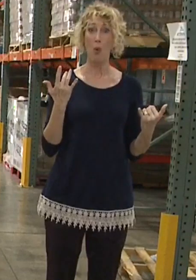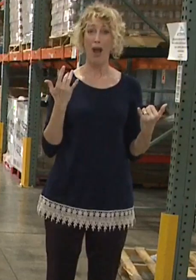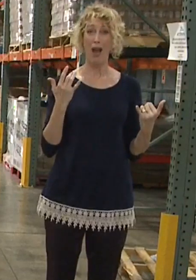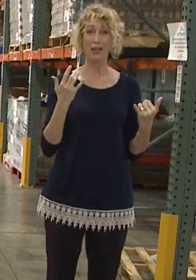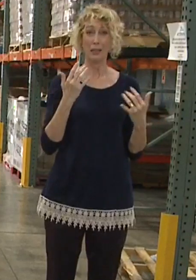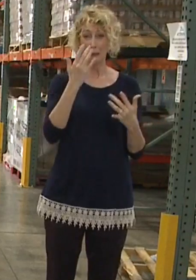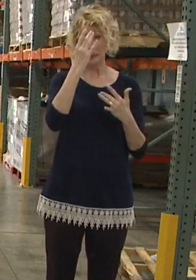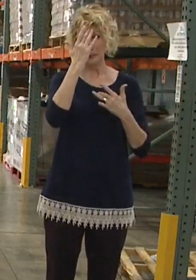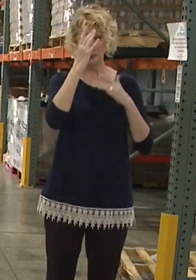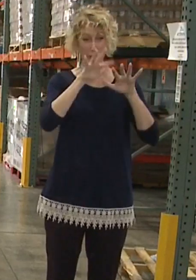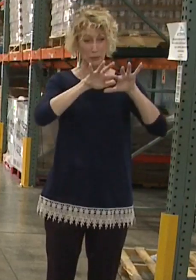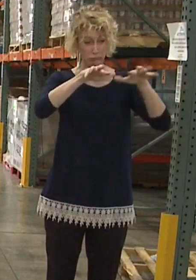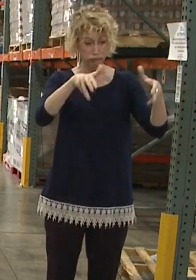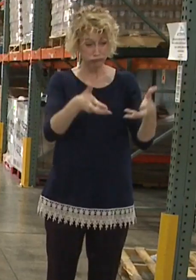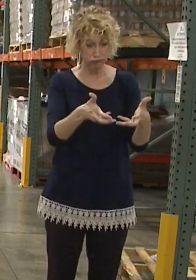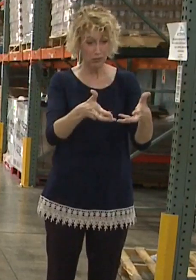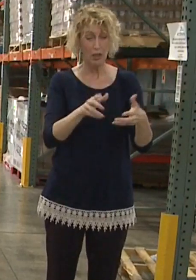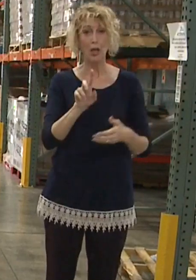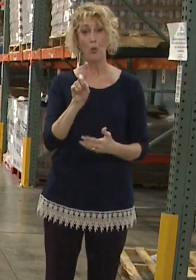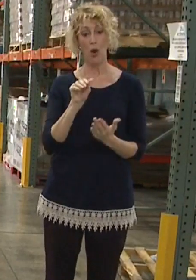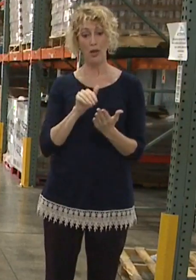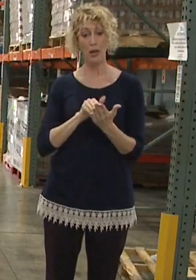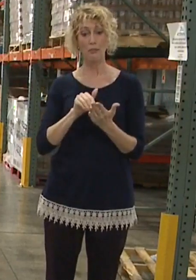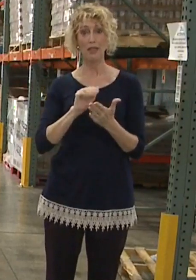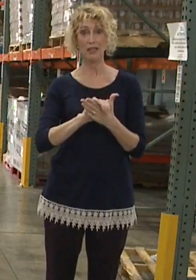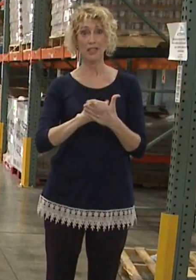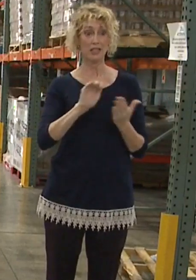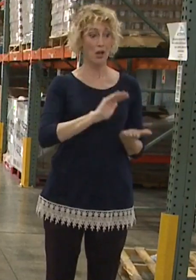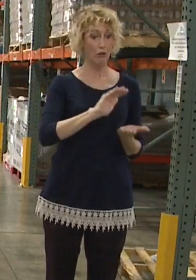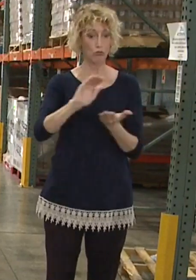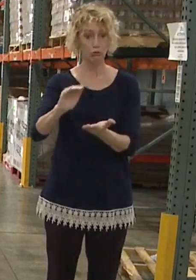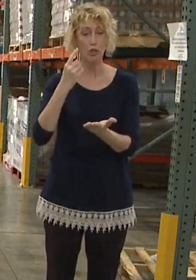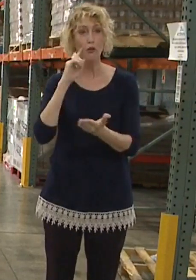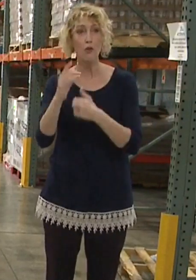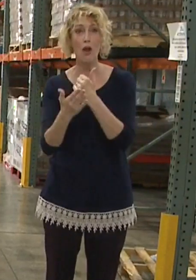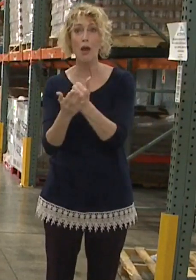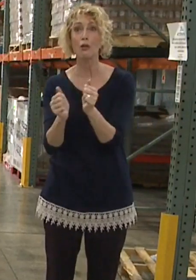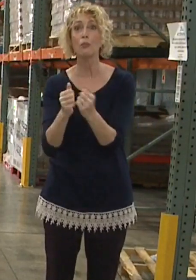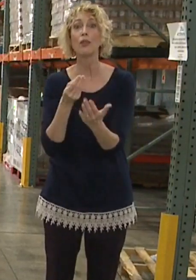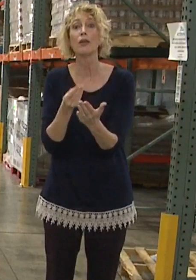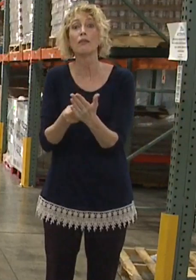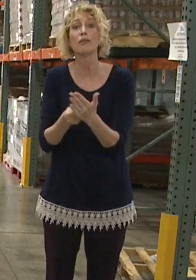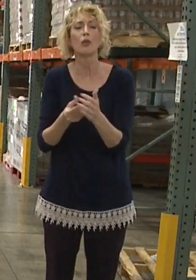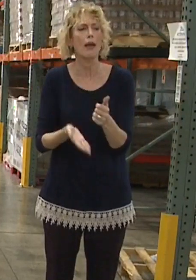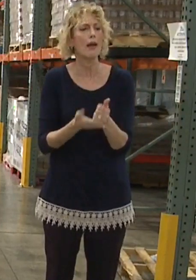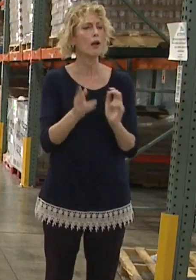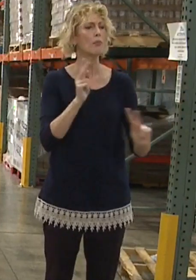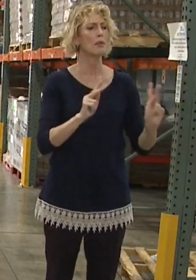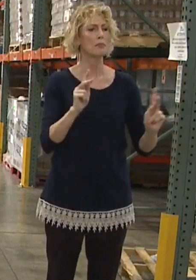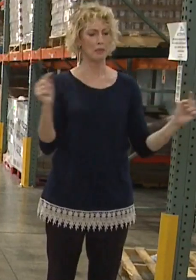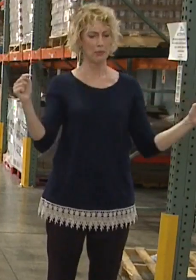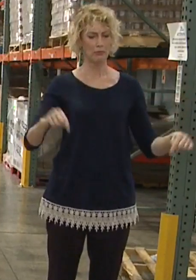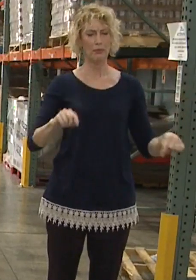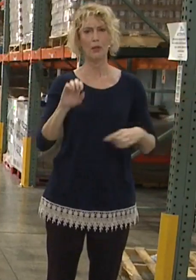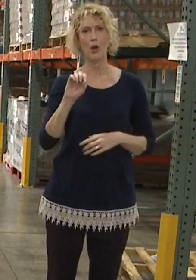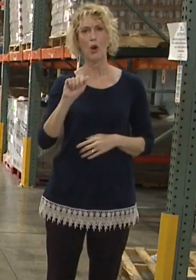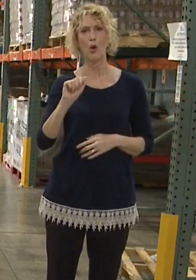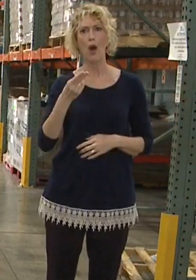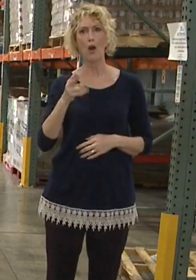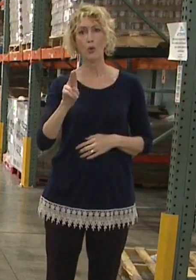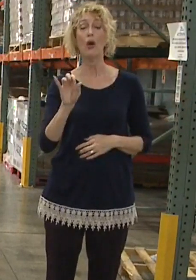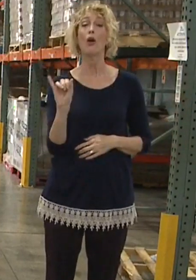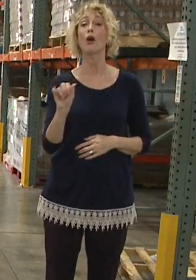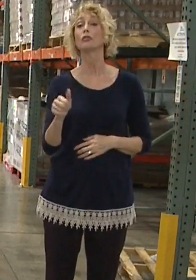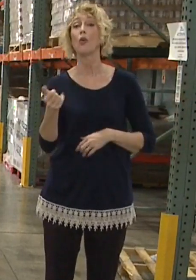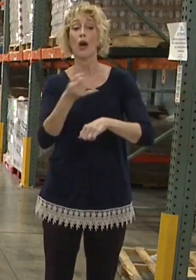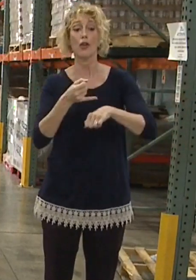pandemic. We have allocated $1 million towards food relief to assist residents on Oahu and our neighbor